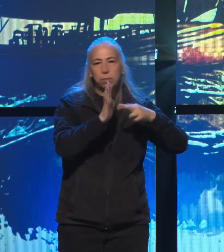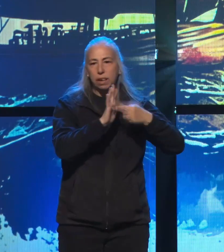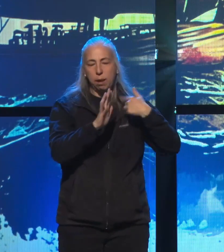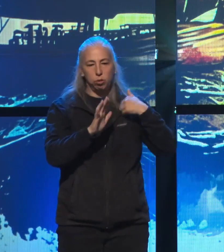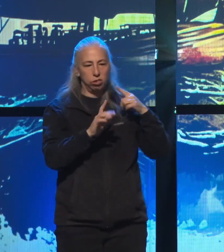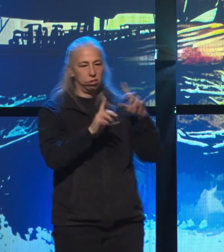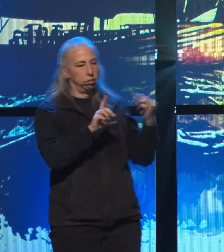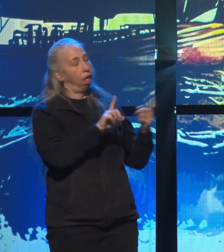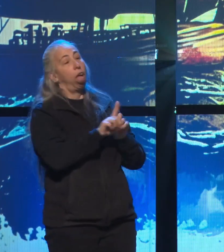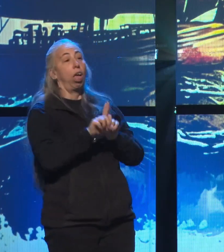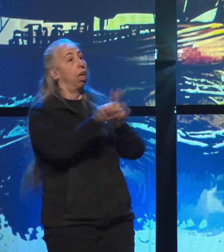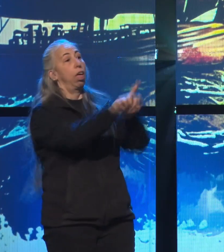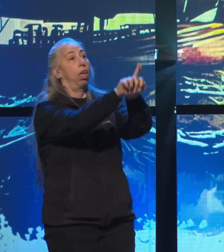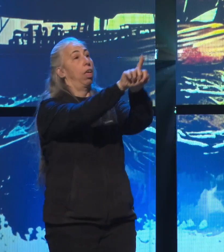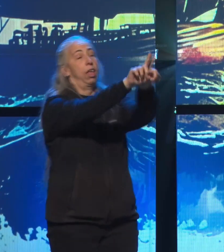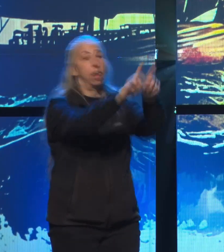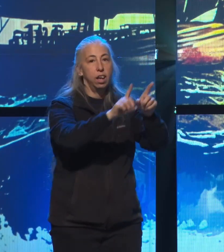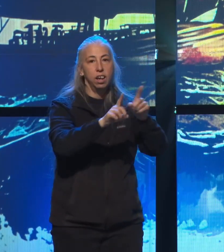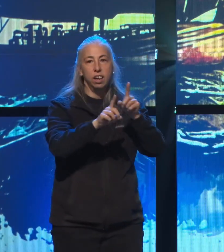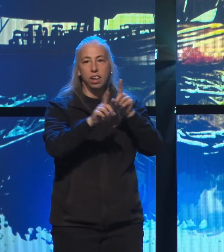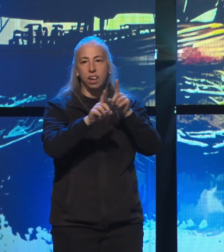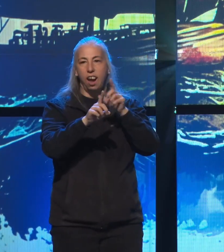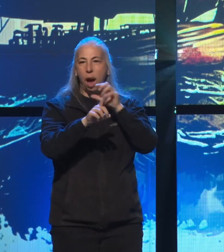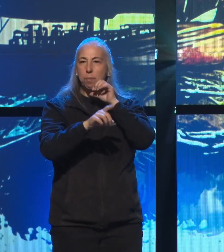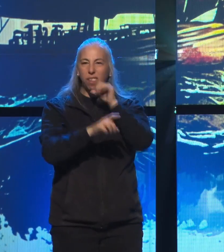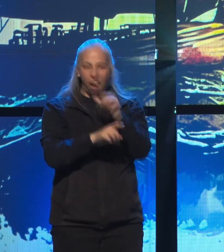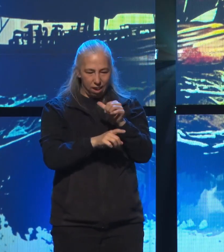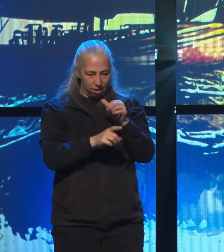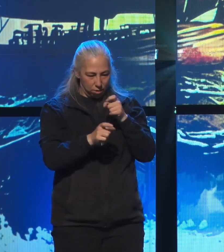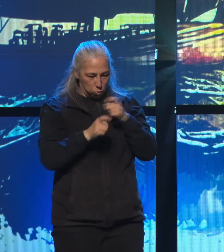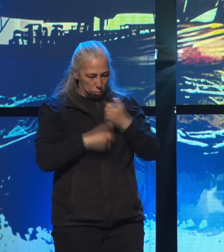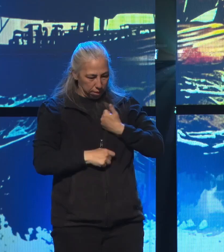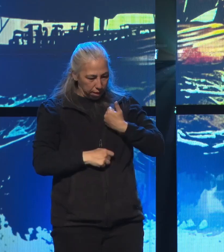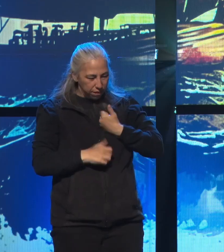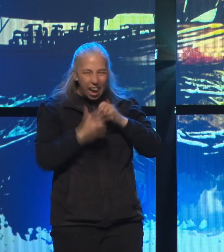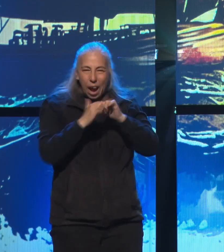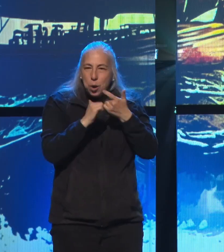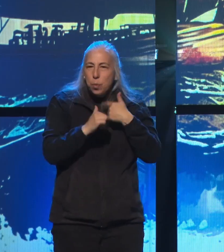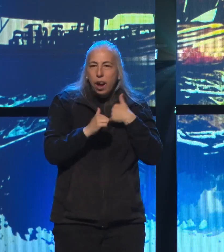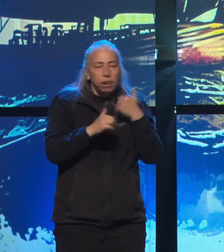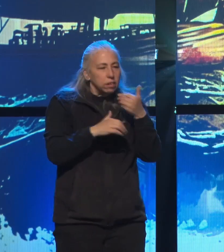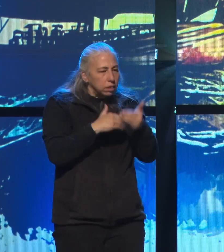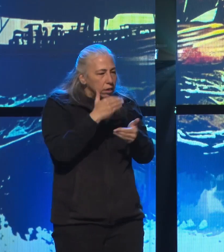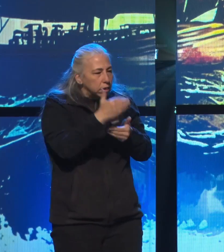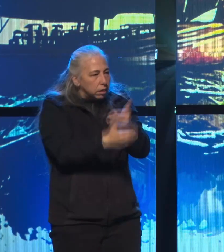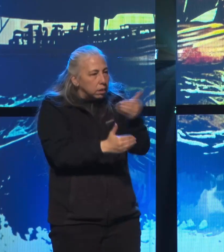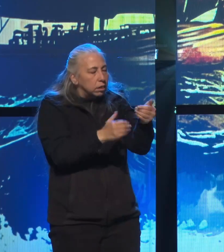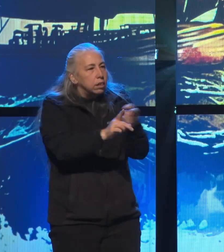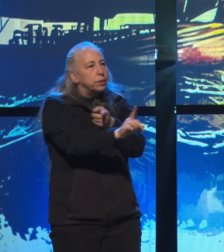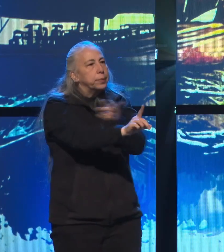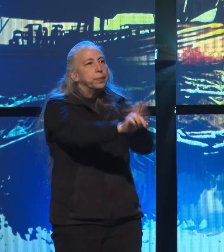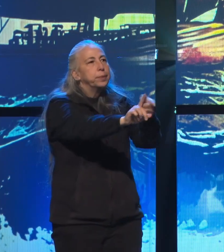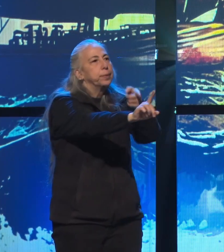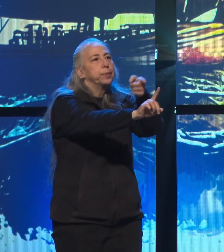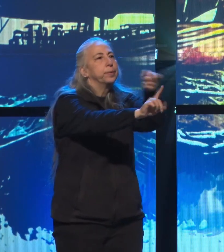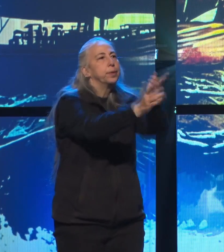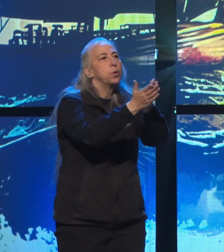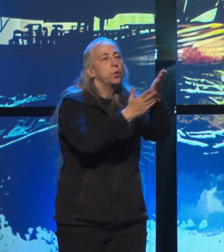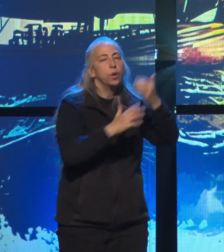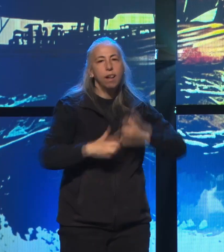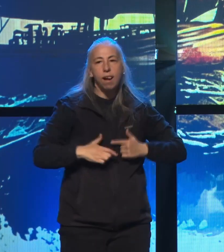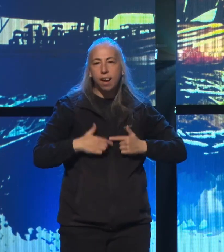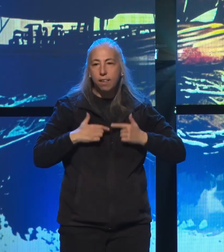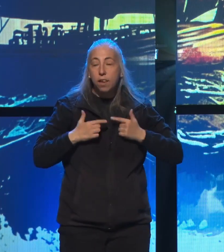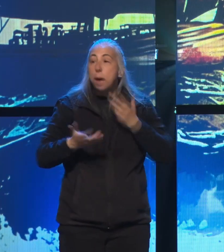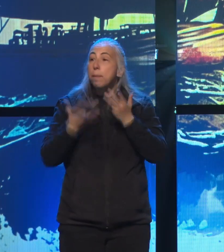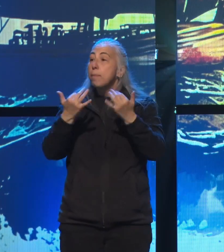ride? How do I even know? How do I navigate all this stuff? And you might be thinking about circumstances in